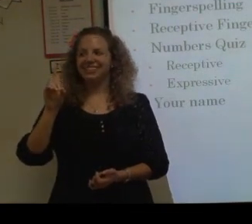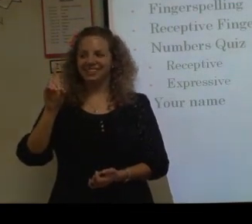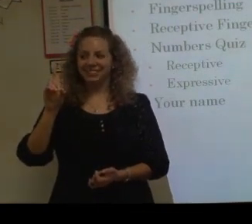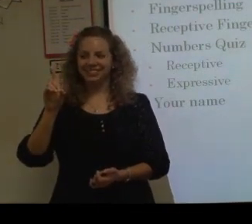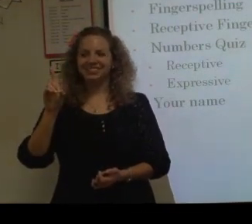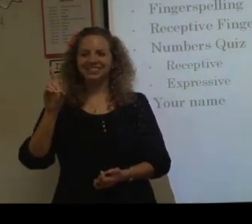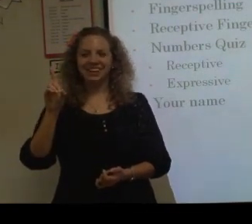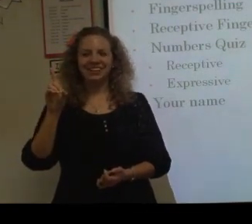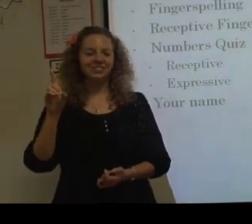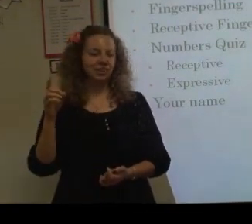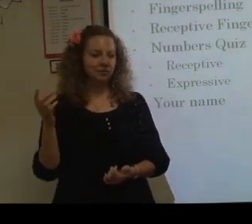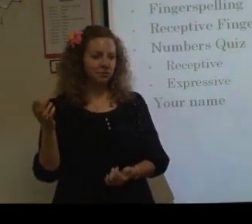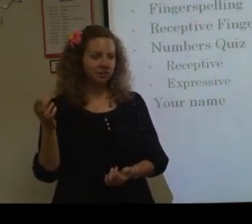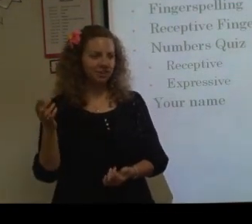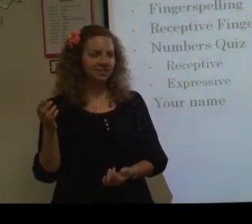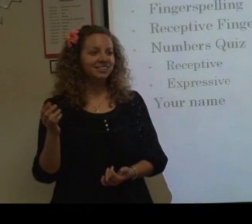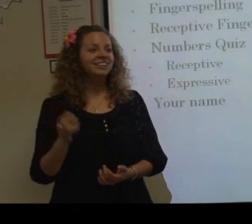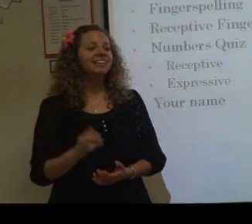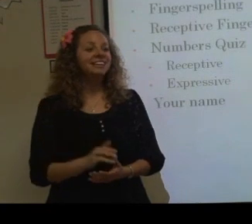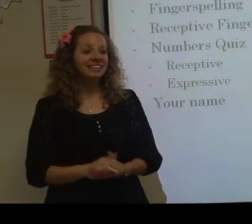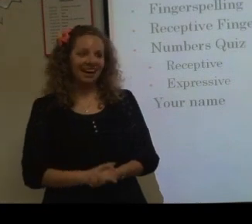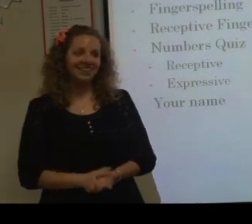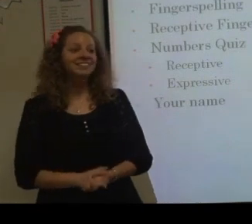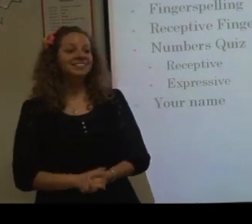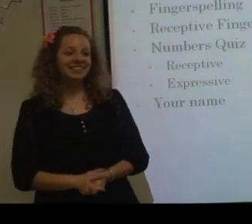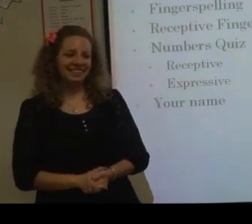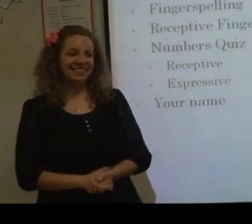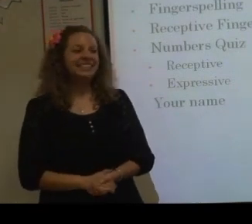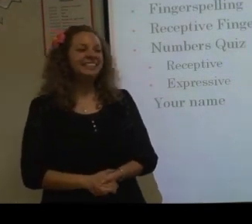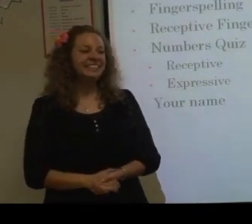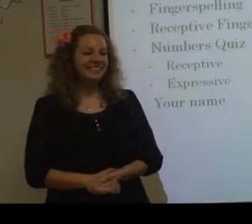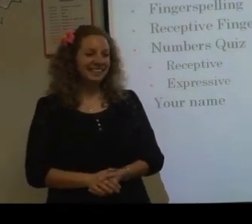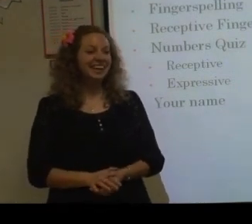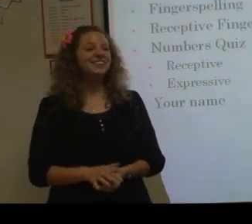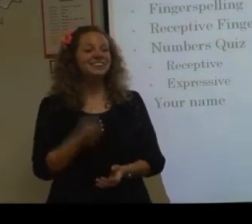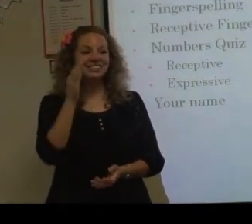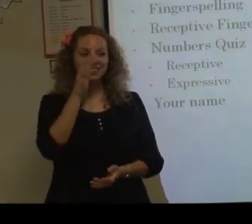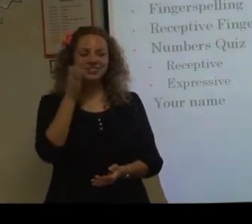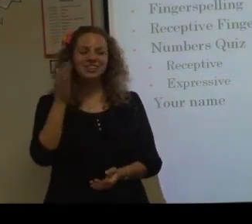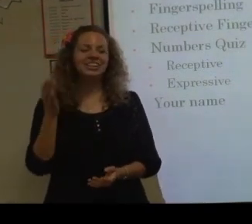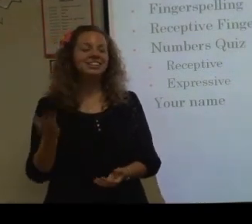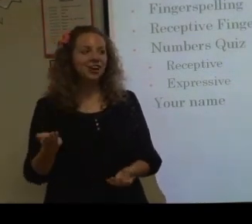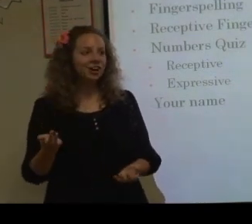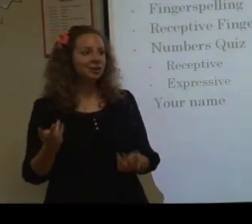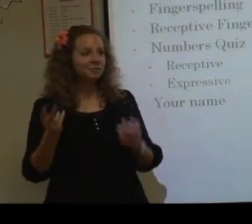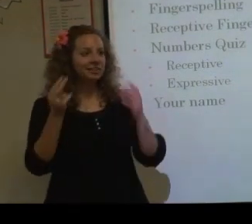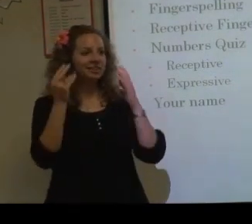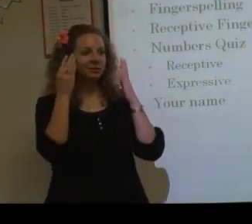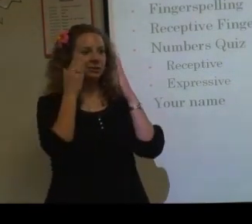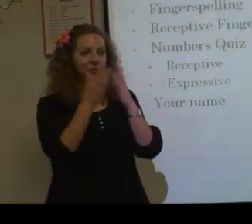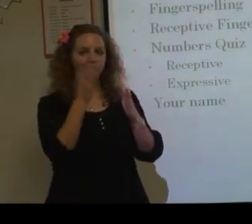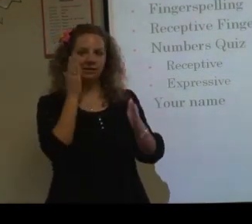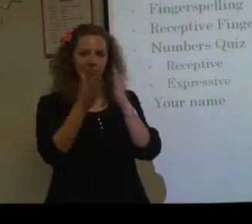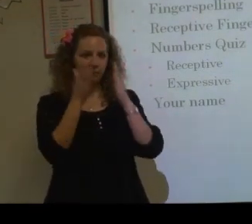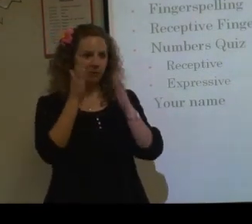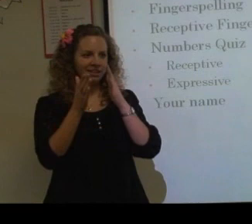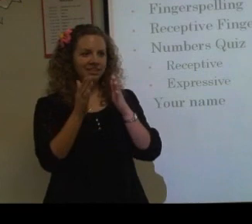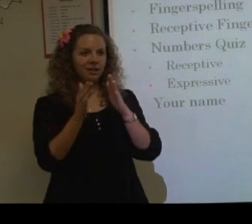yield. Okay, so that one was yield. Yeah. I wanted to spell. Yeah, you want to just go with the letter. It's hard though because like we practice that. We're